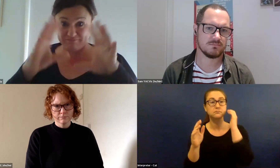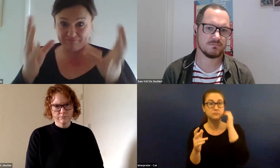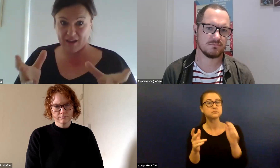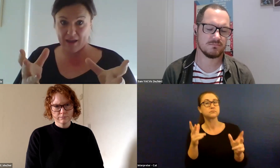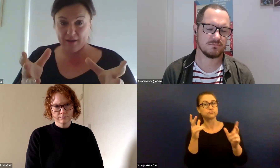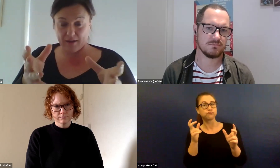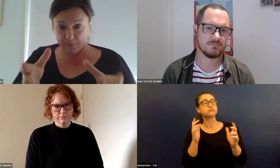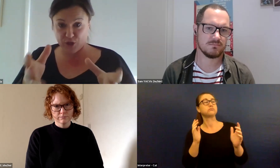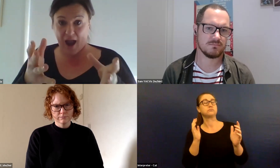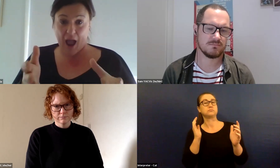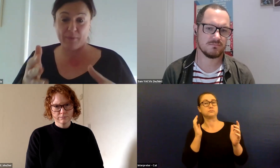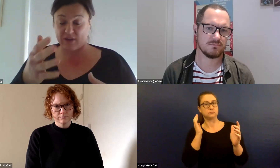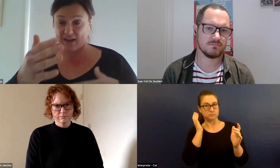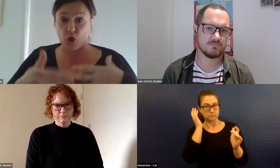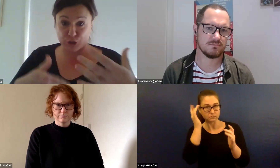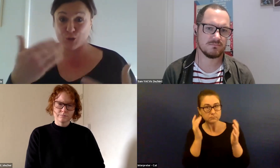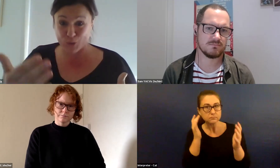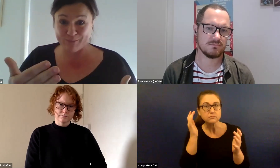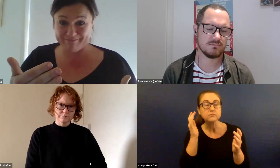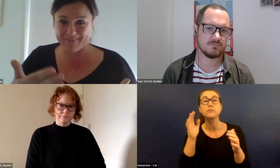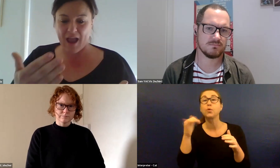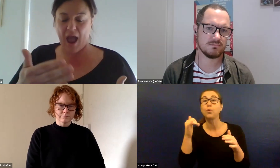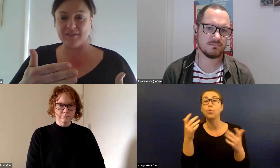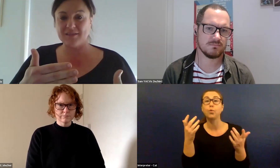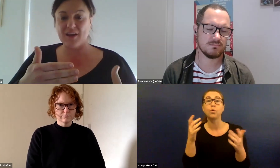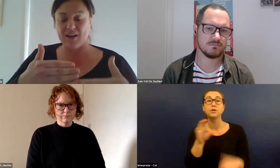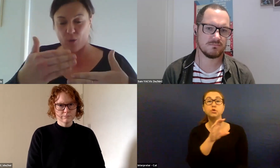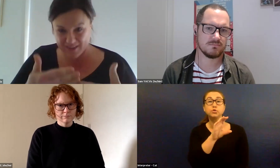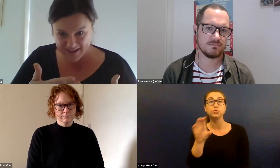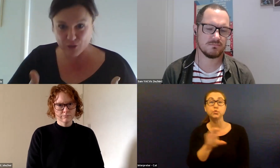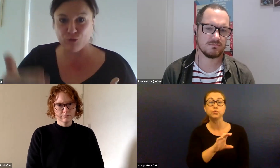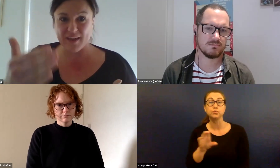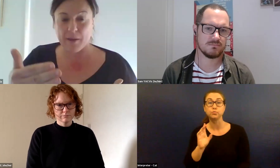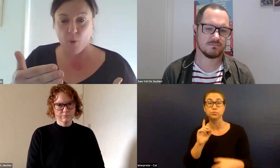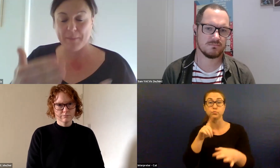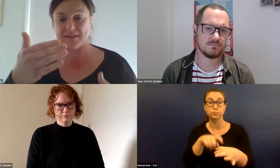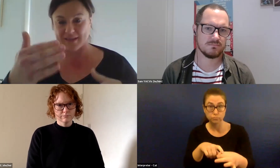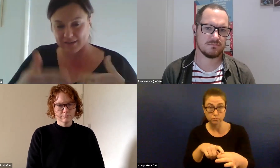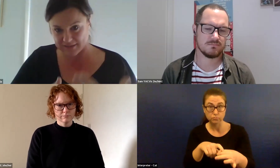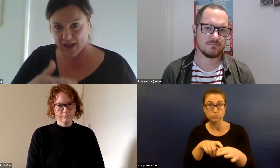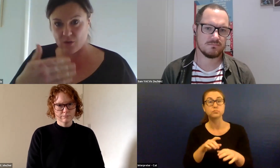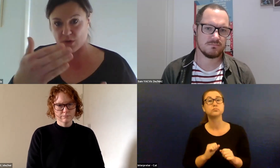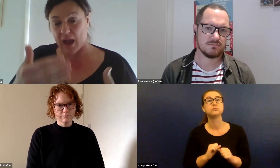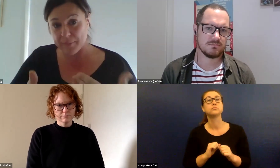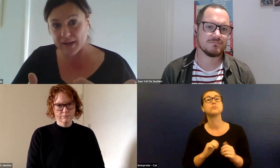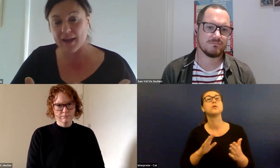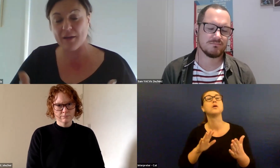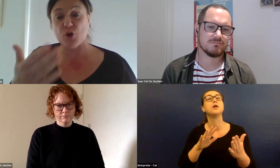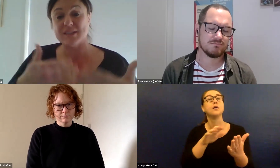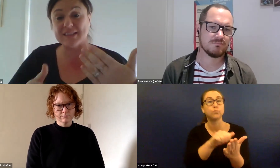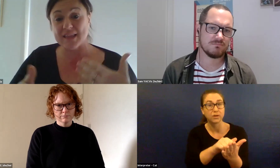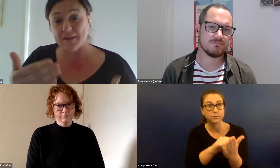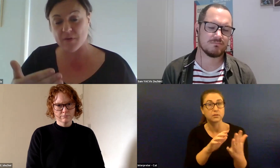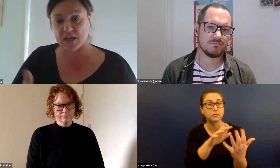actual computer app or getting onto Zoom and getting through the appointment and understanding what's happening